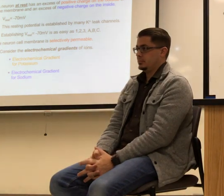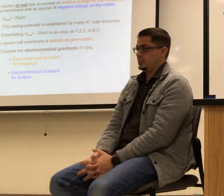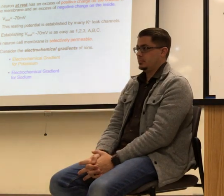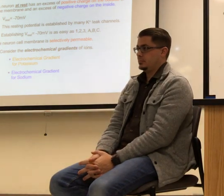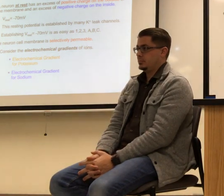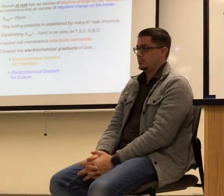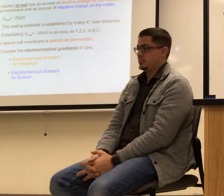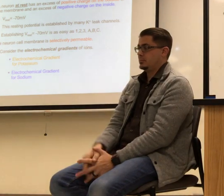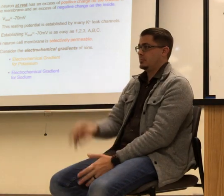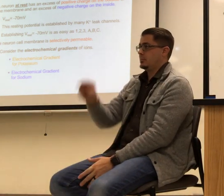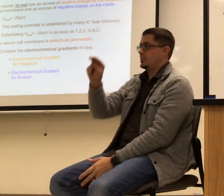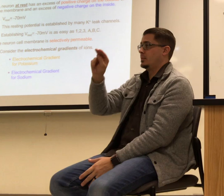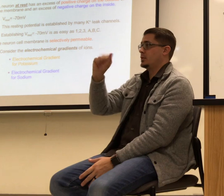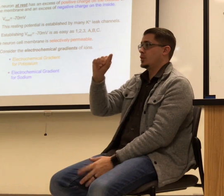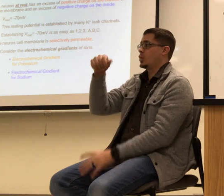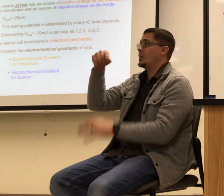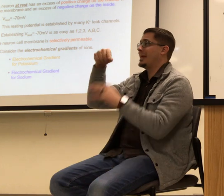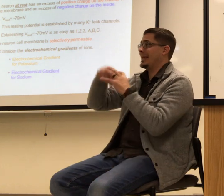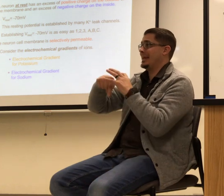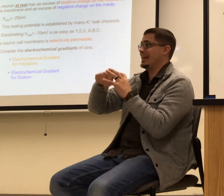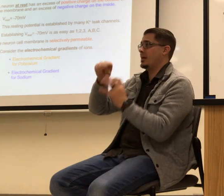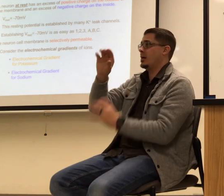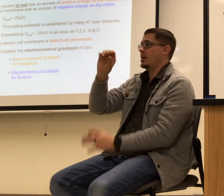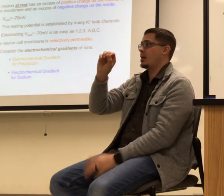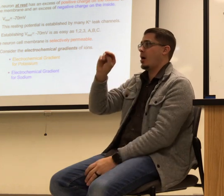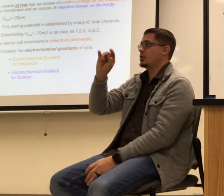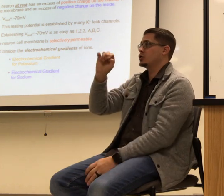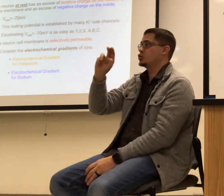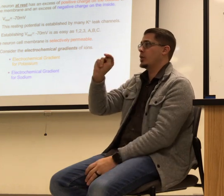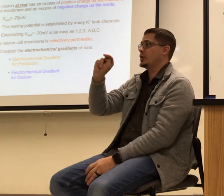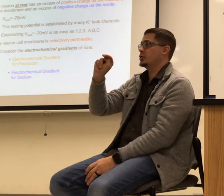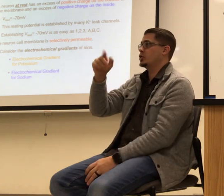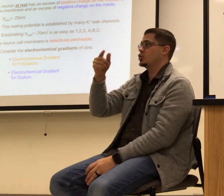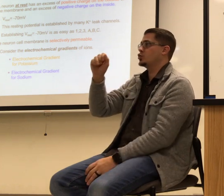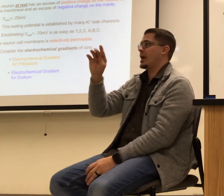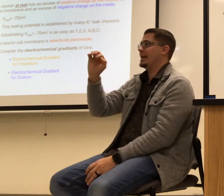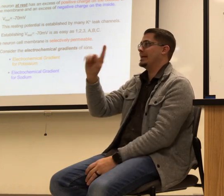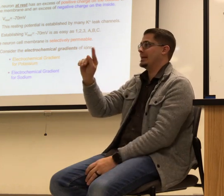concentration gradient. So this is sodium. It's a leak channel.